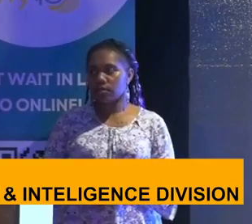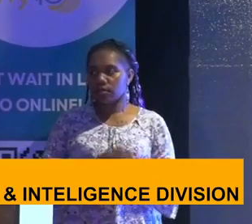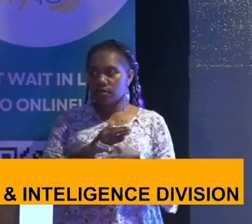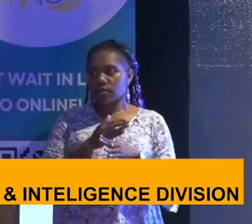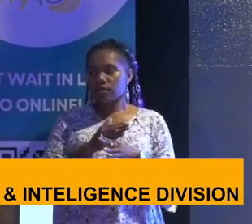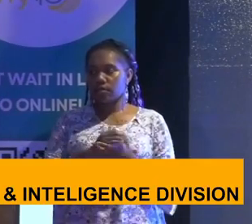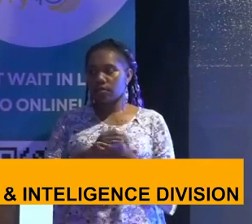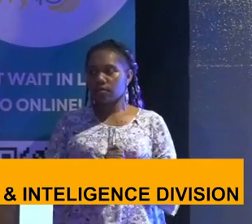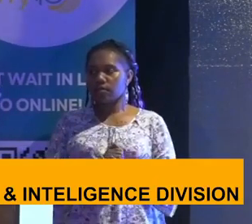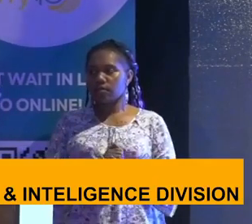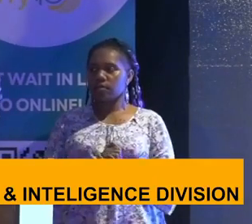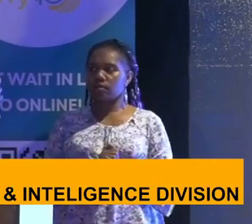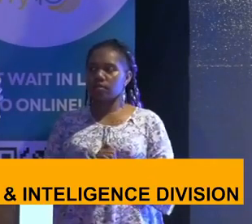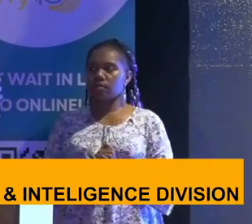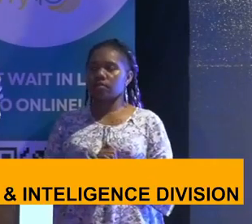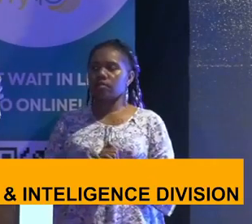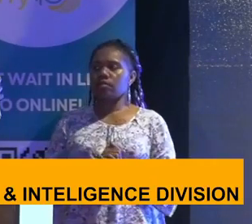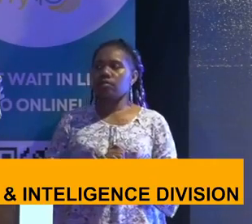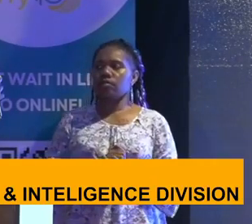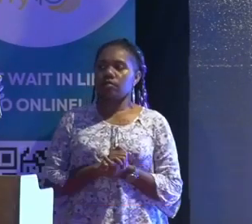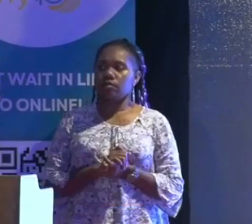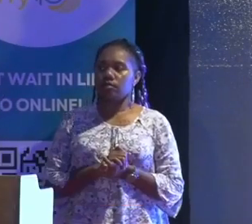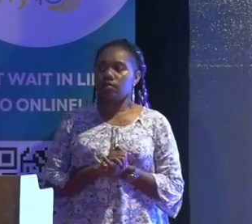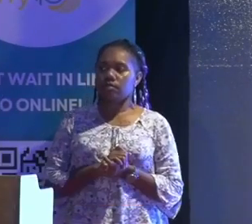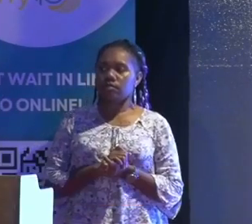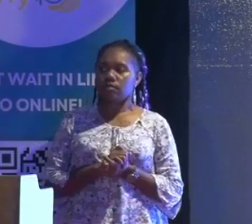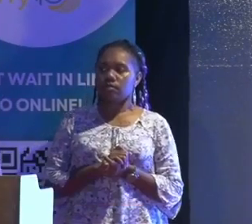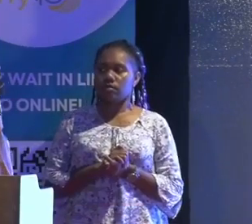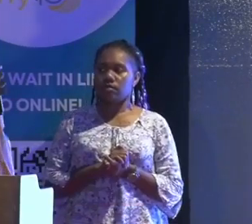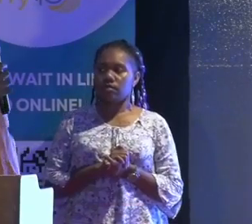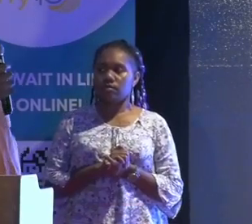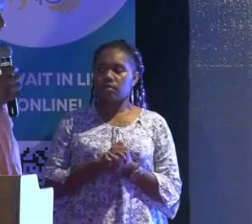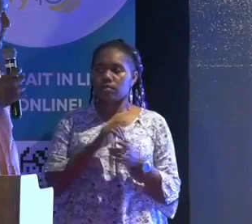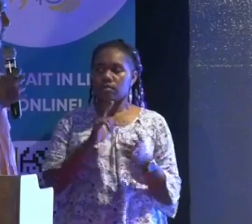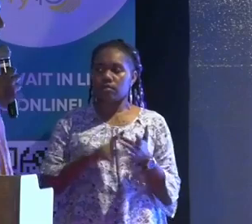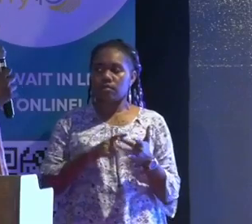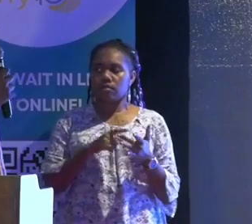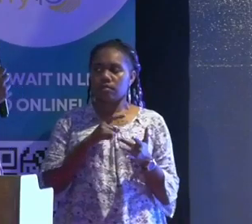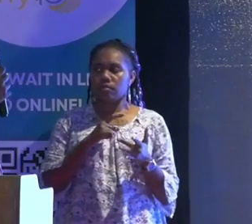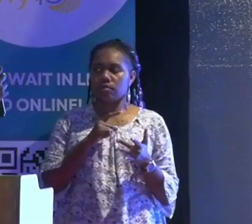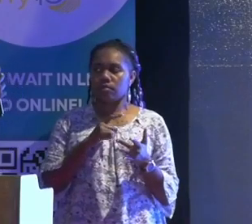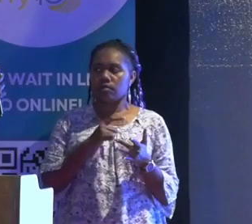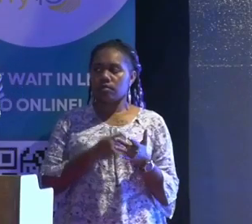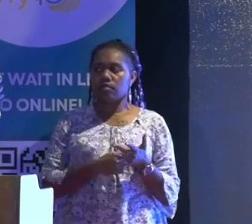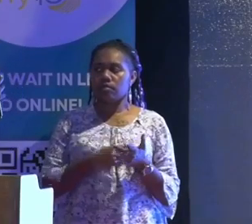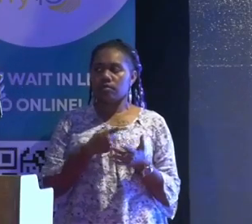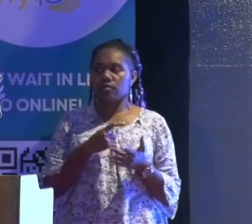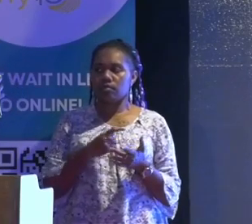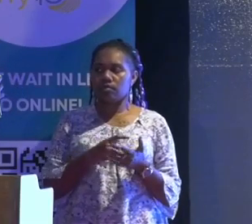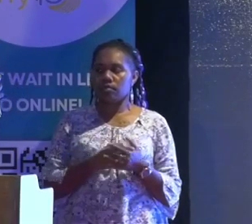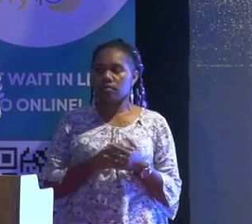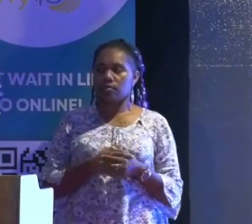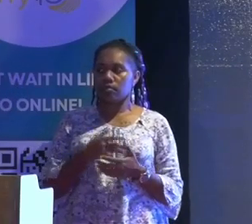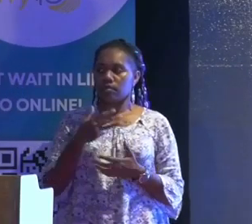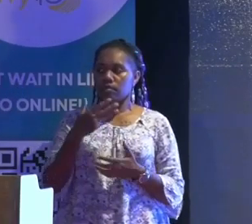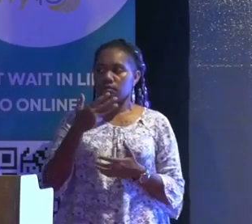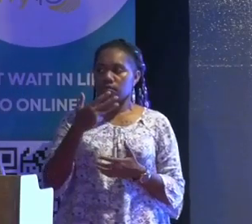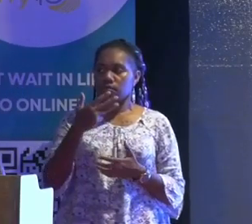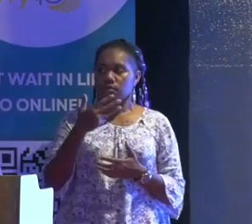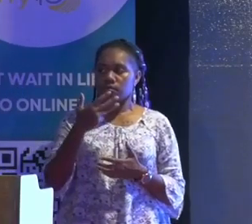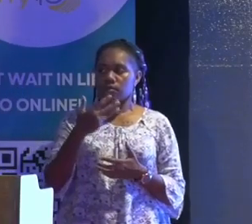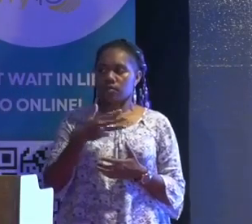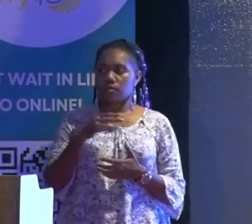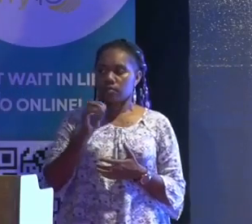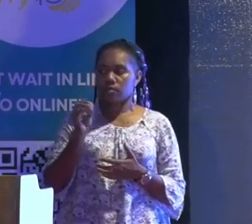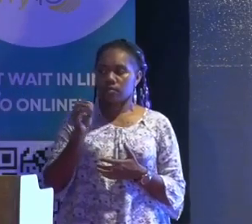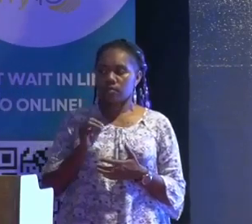will be taxed at the marginal tax rate. More than 5 and less than 9 years, it will be 15%. More than